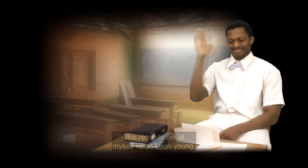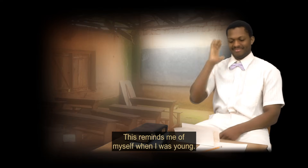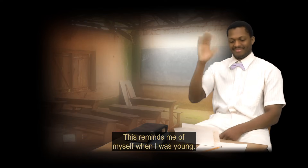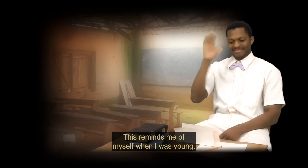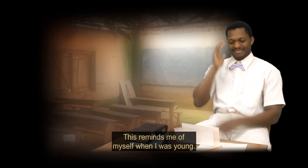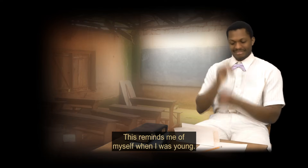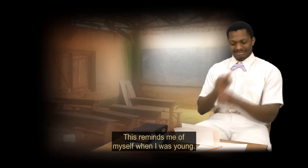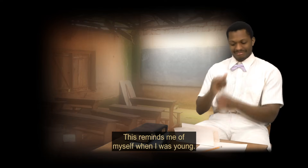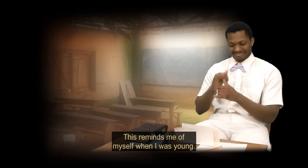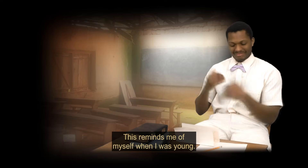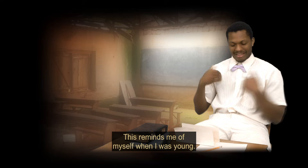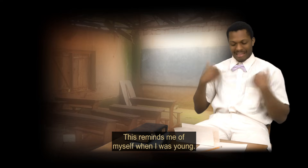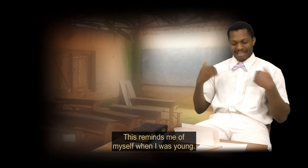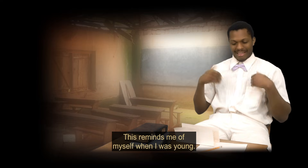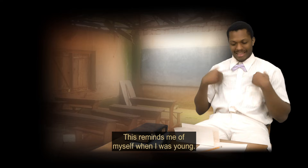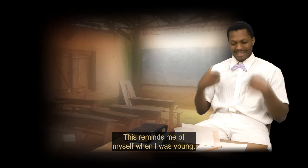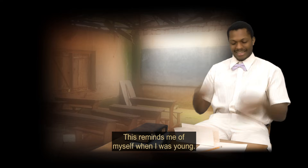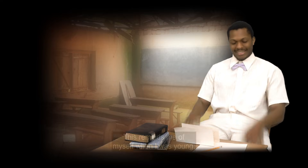This reminds me of my son when I was young.